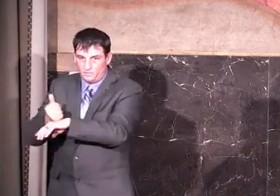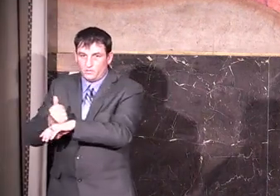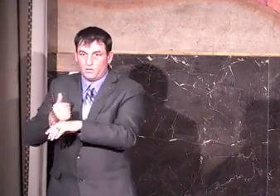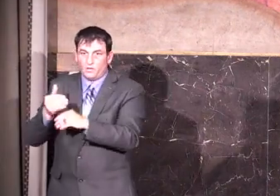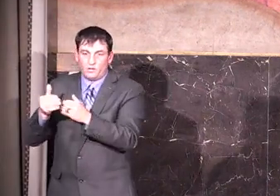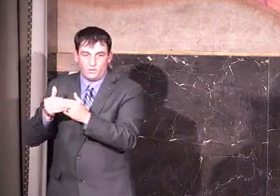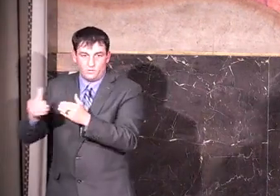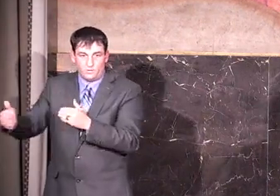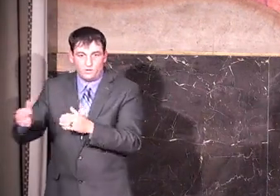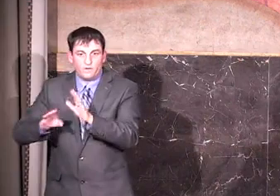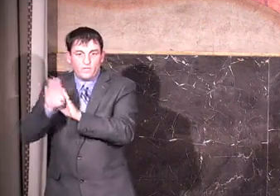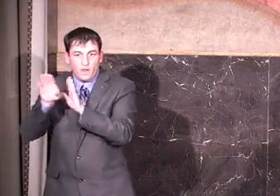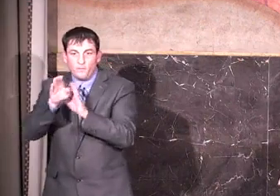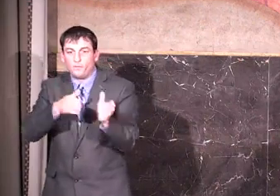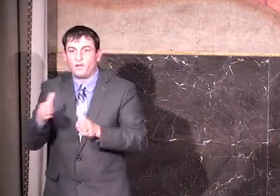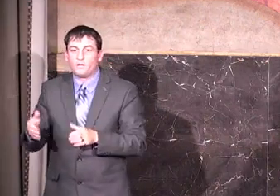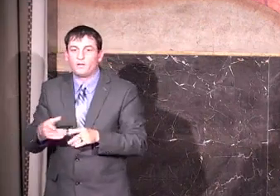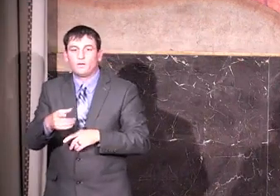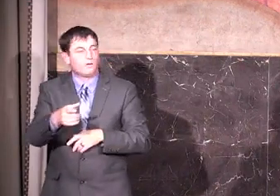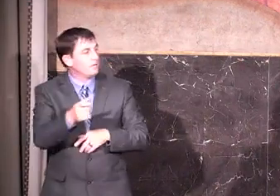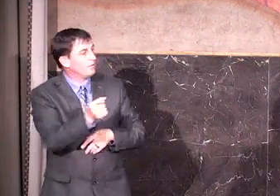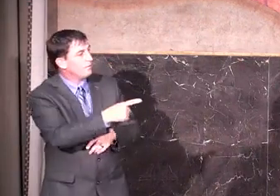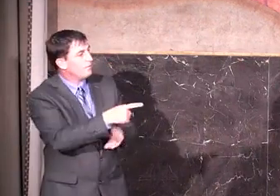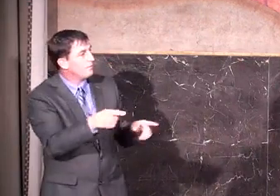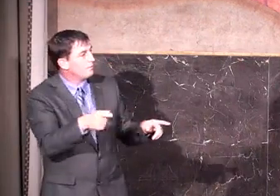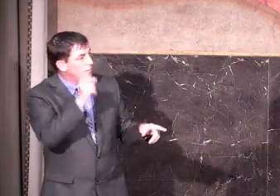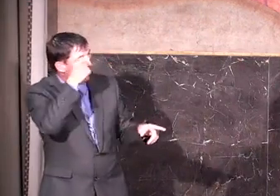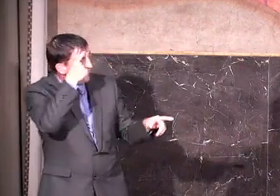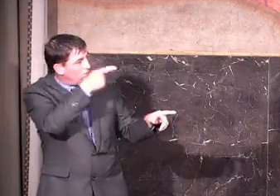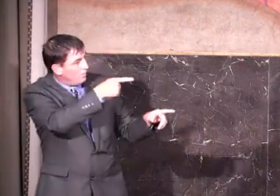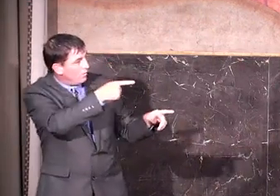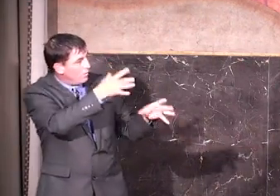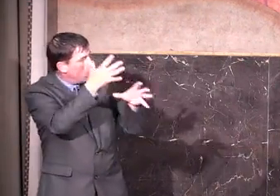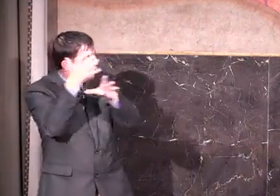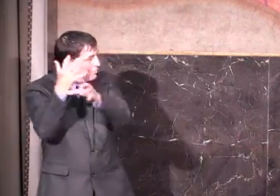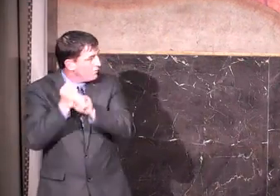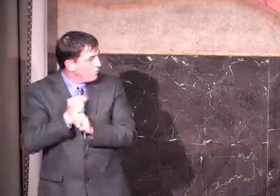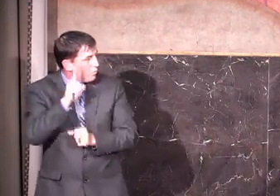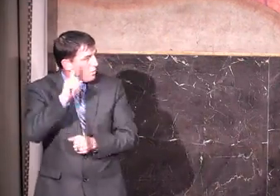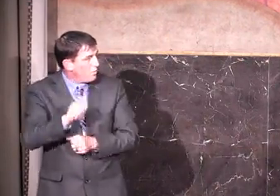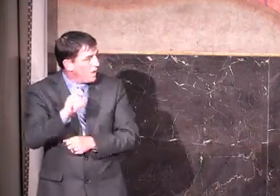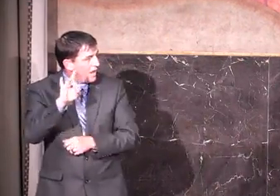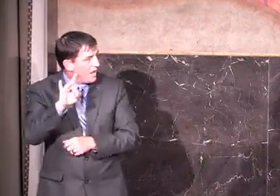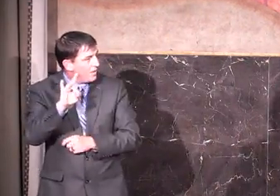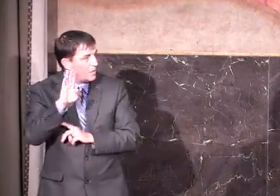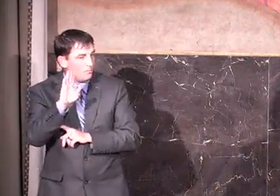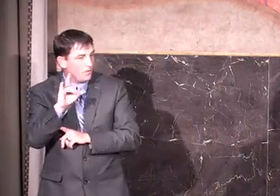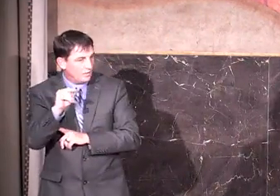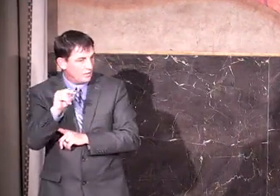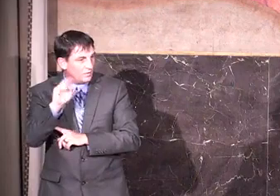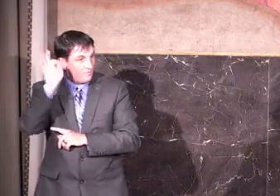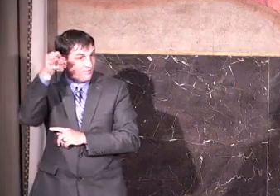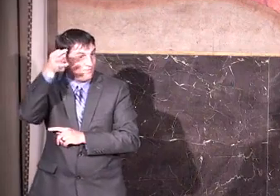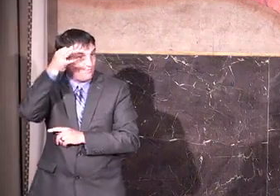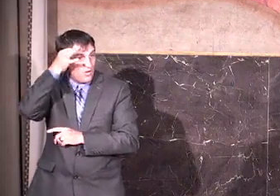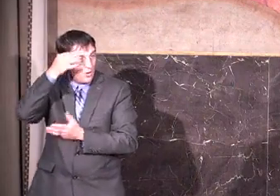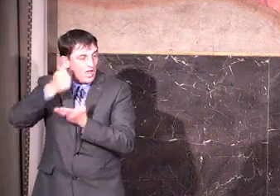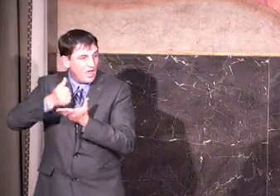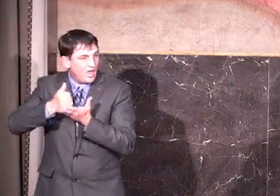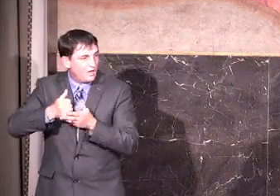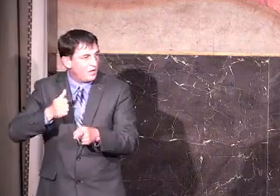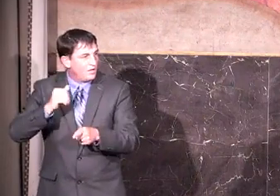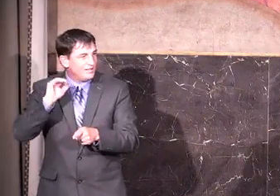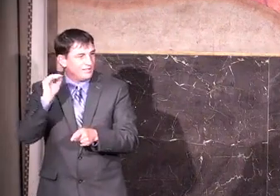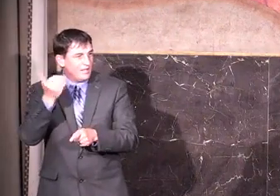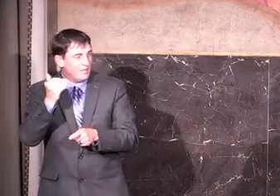plan. Yes, sir. Governor, we've received $1.8 billion in federal aid. It sort of seems unclear where that money's going to be